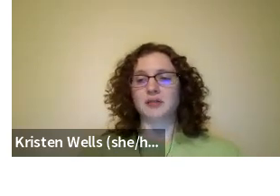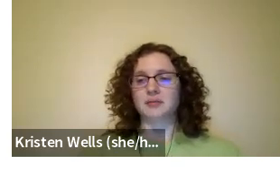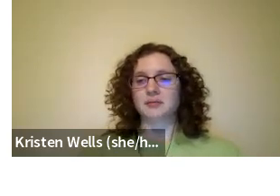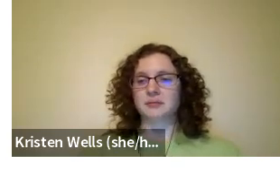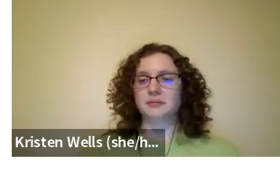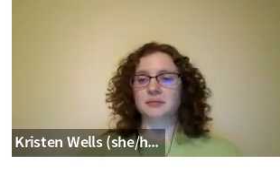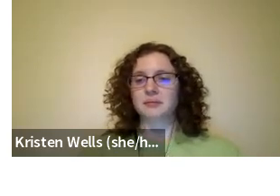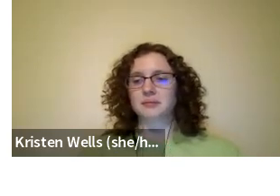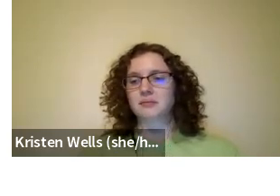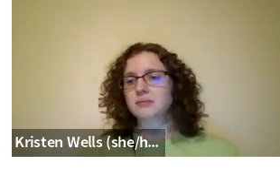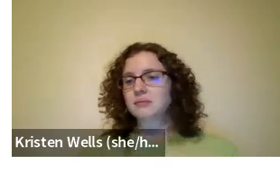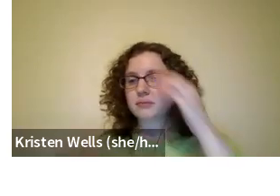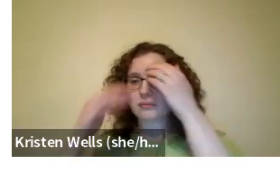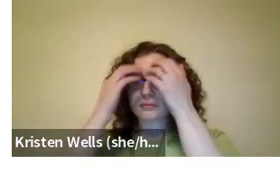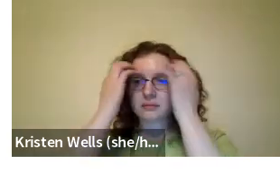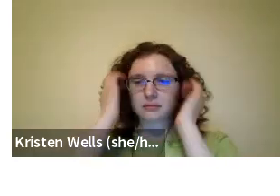story.